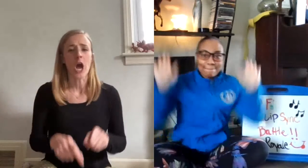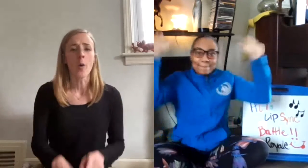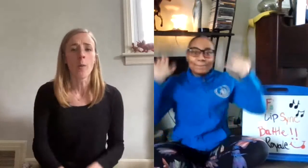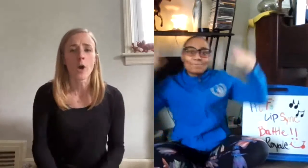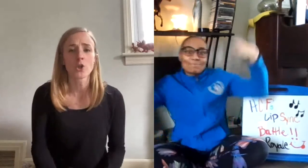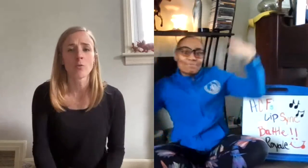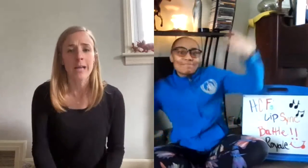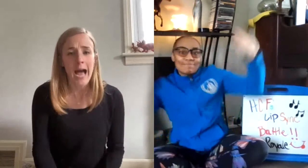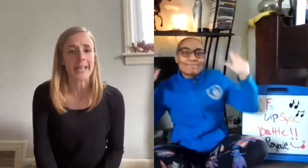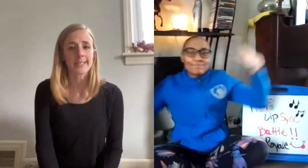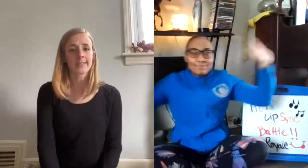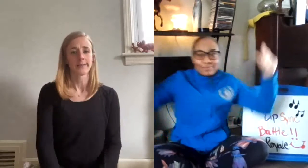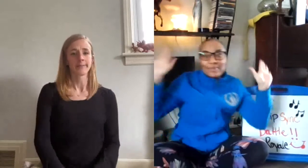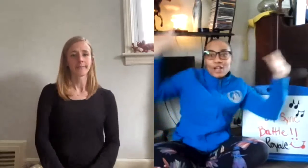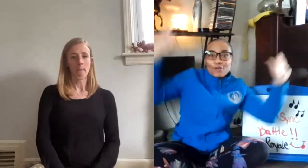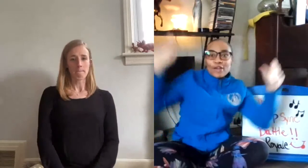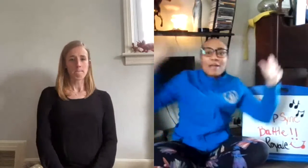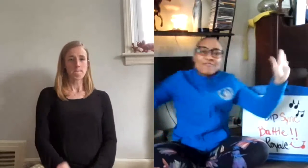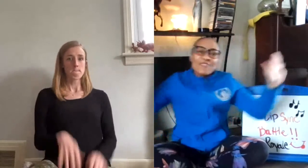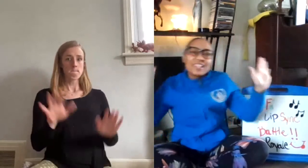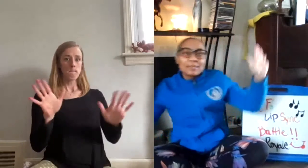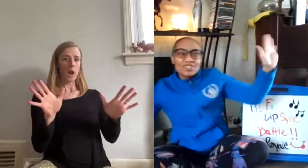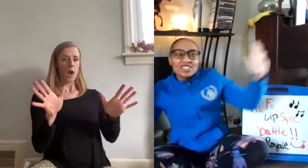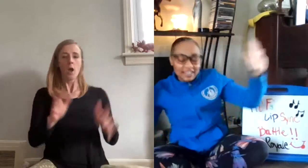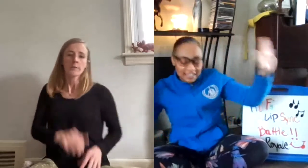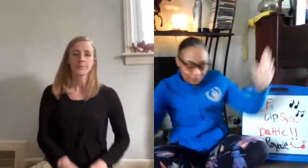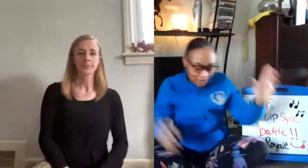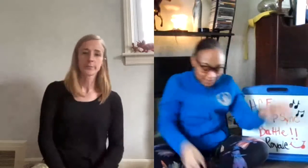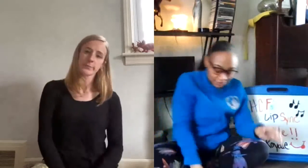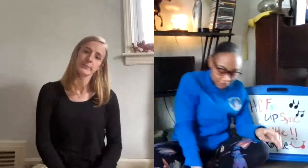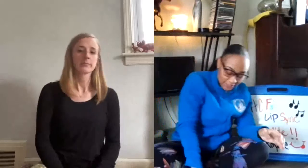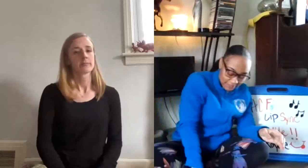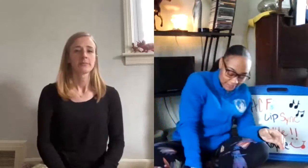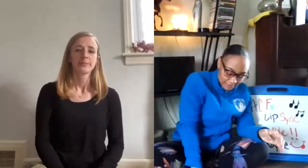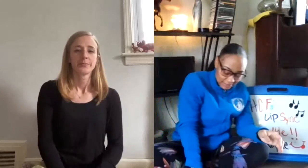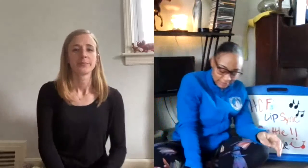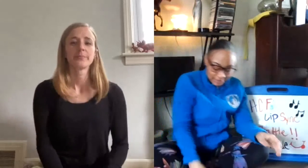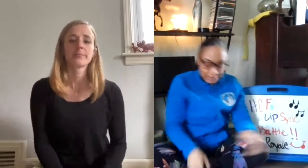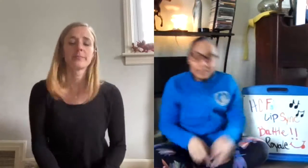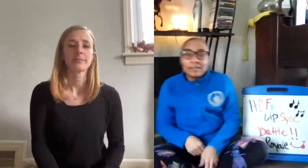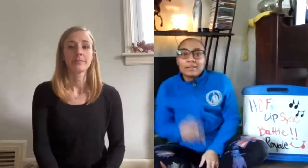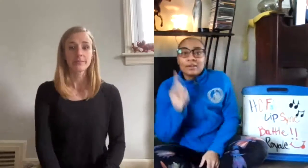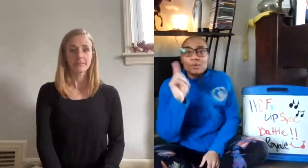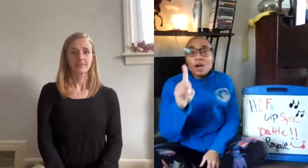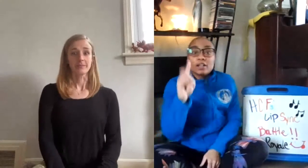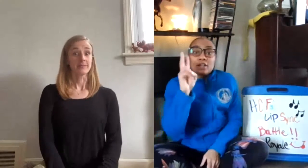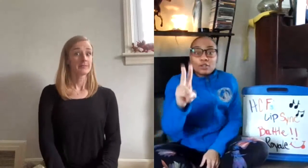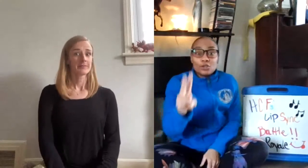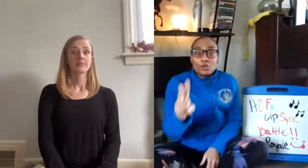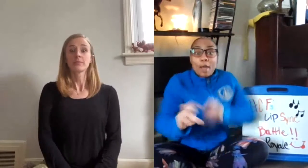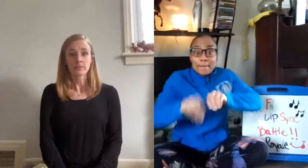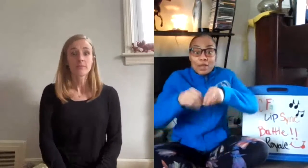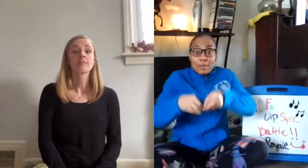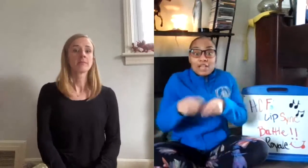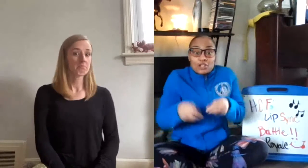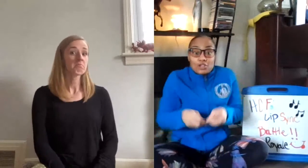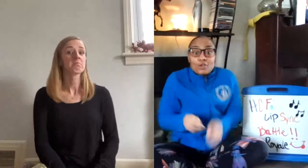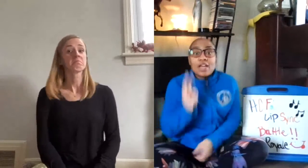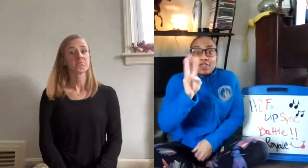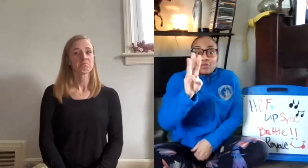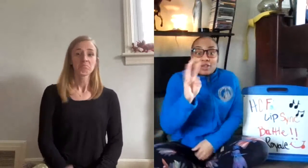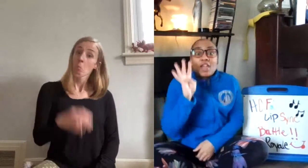Smith. Let's show them what you got. All right, my friends, I'm just going to get right into it. One, two,